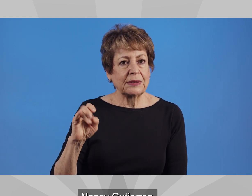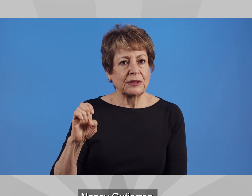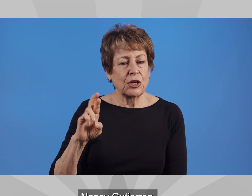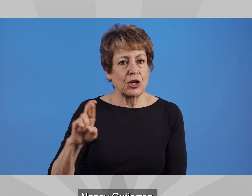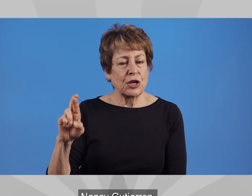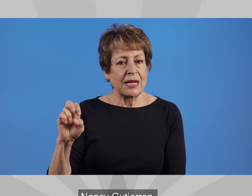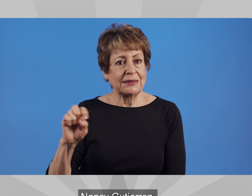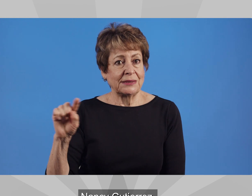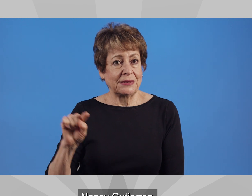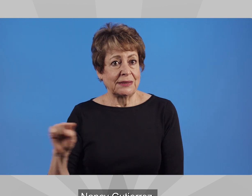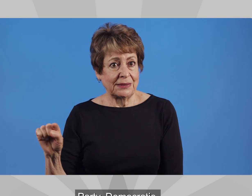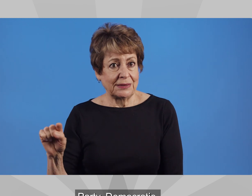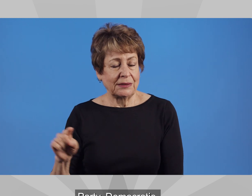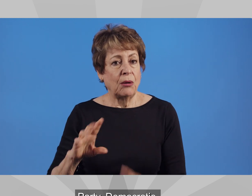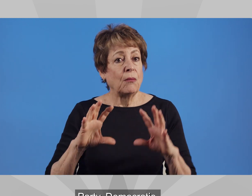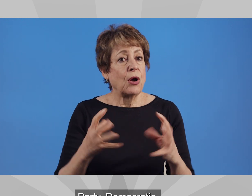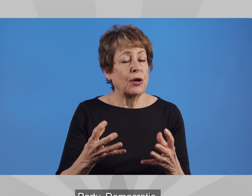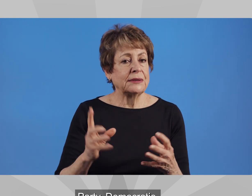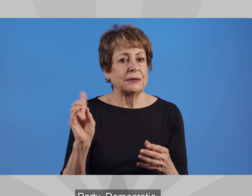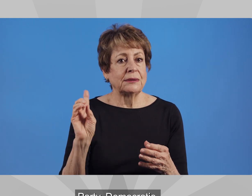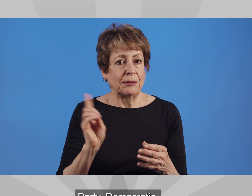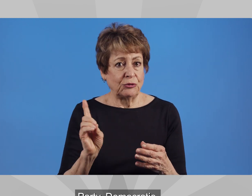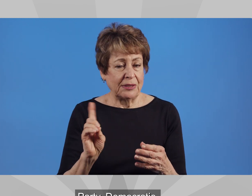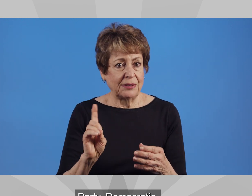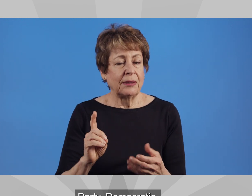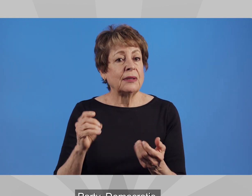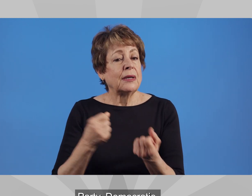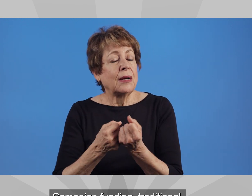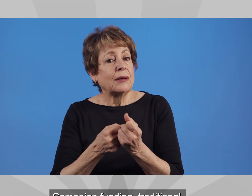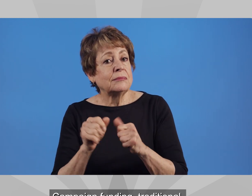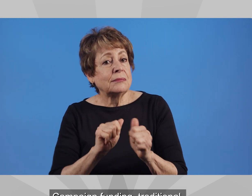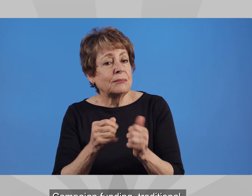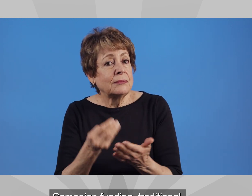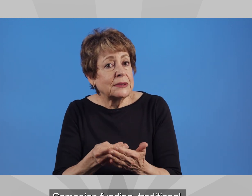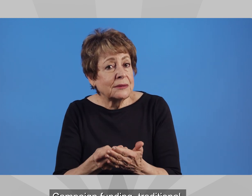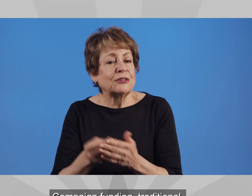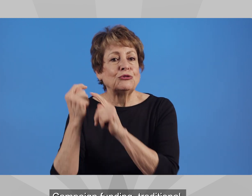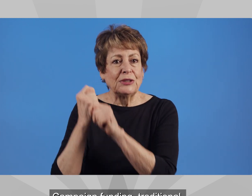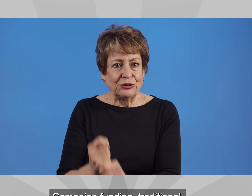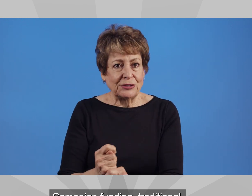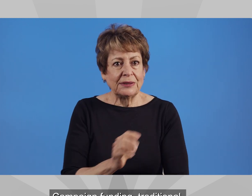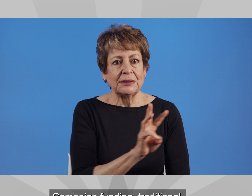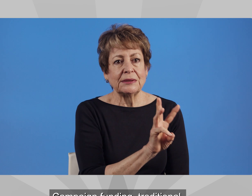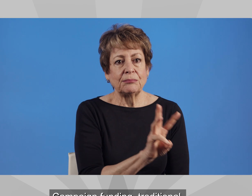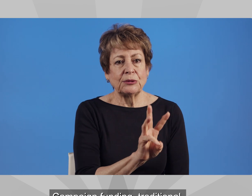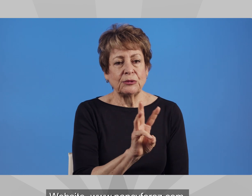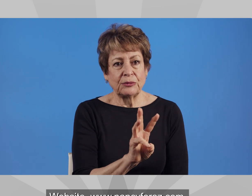Nancy Gutierrez. Party, Democratic. Campaign funding,